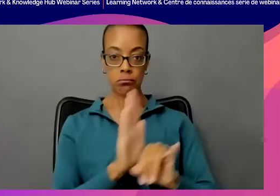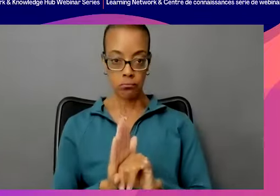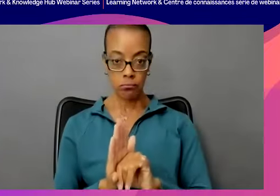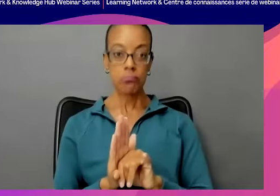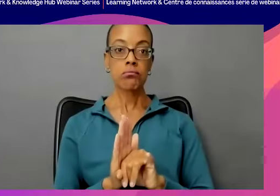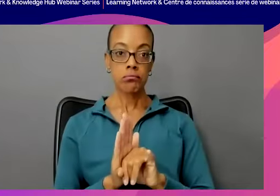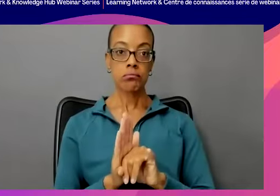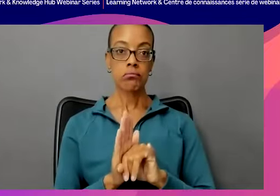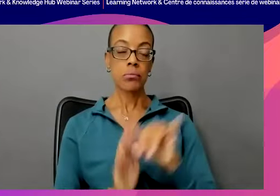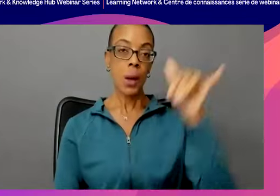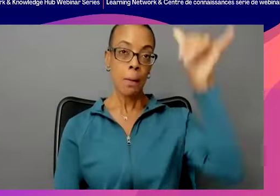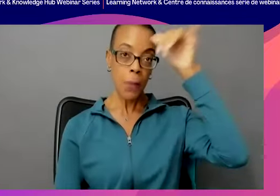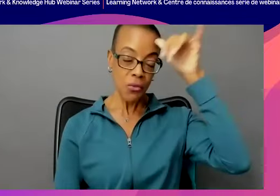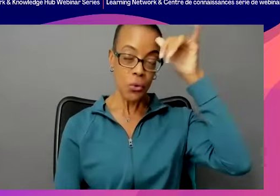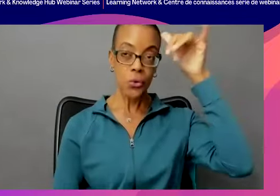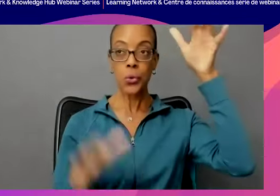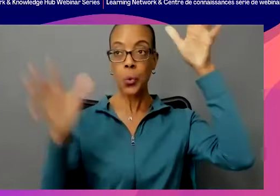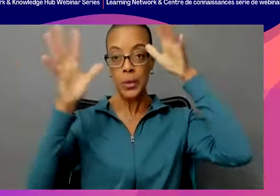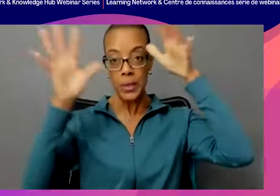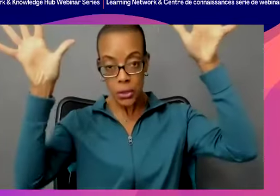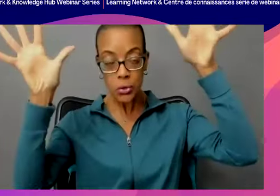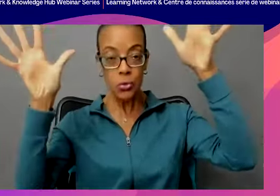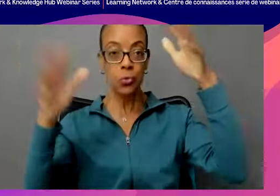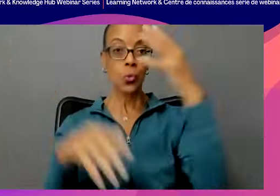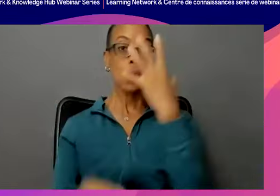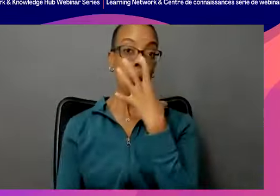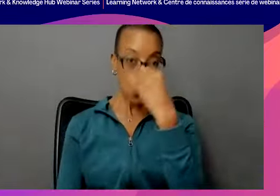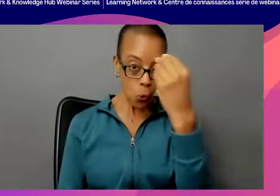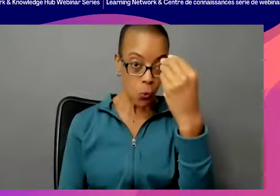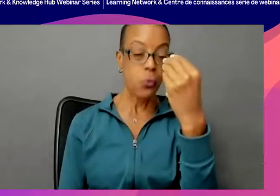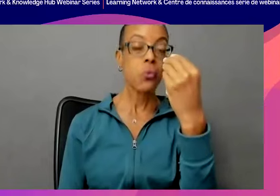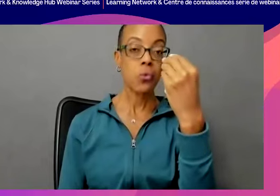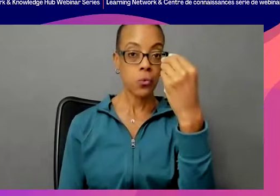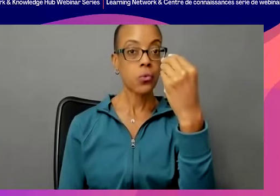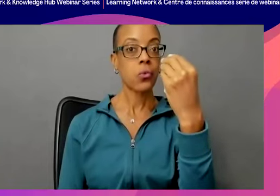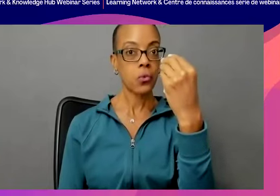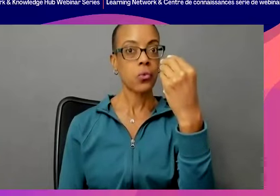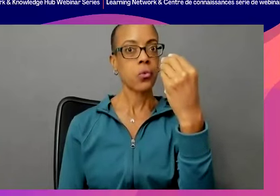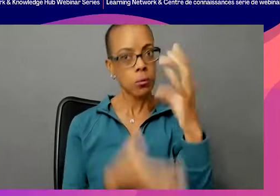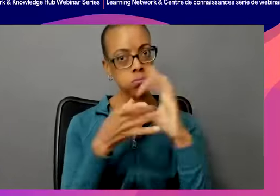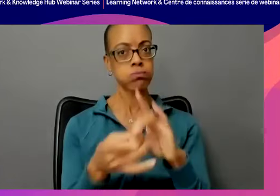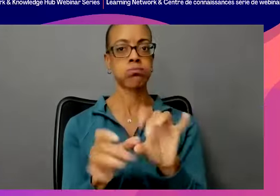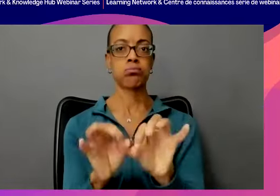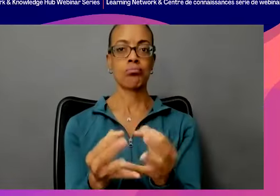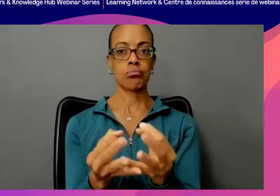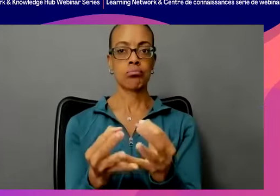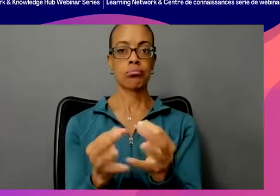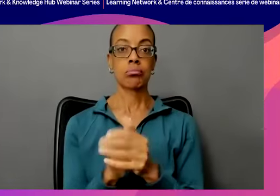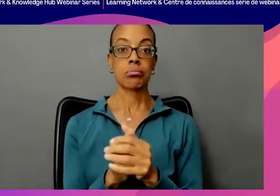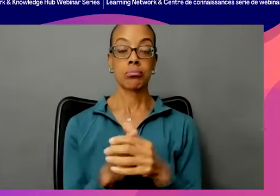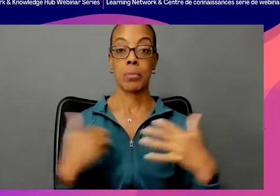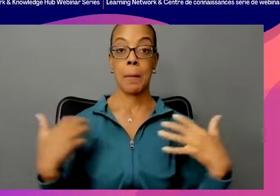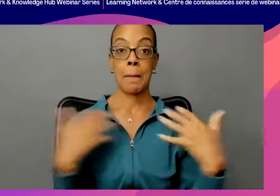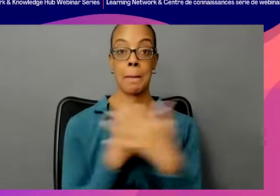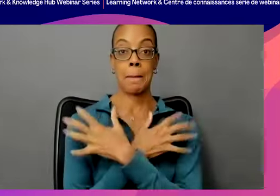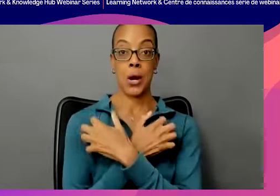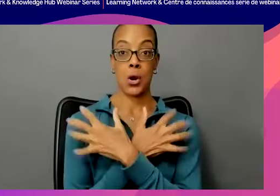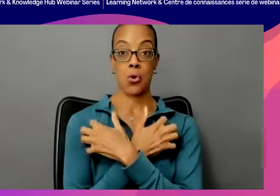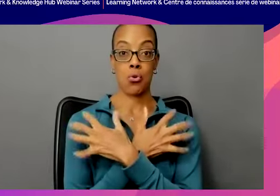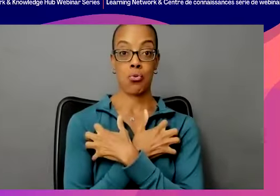and the spiritual, the deer, the wolf again is very very family oriented, and the bear is